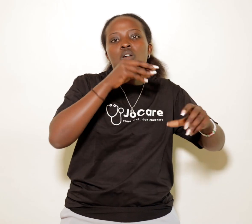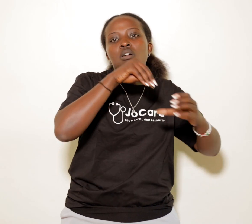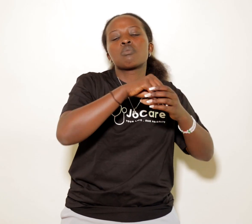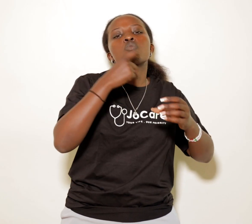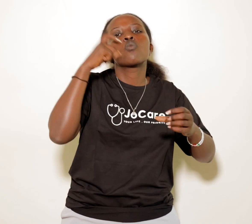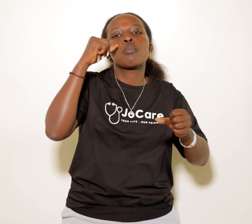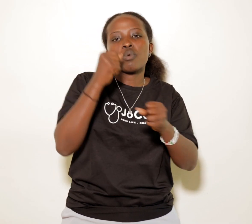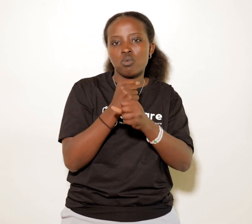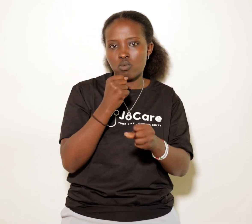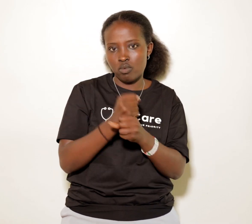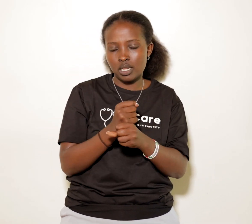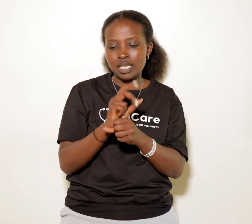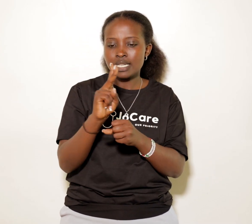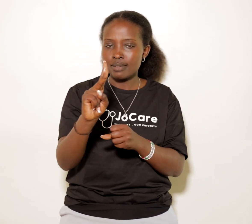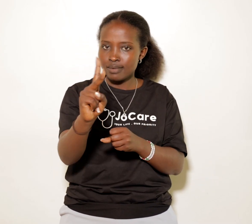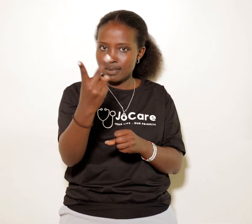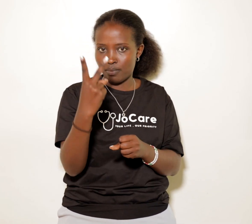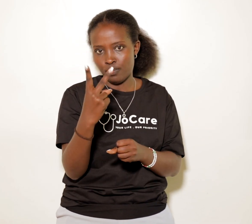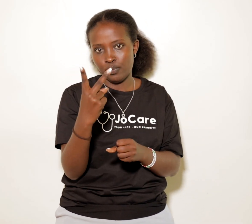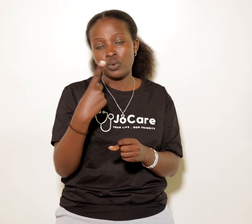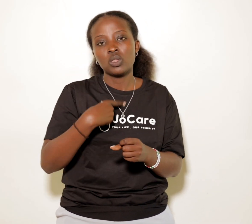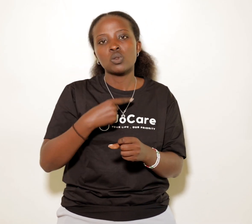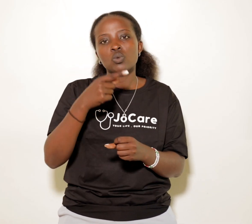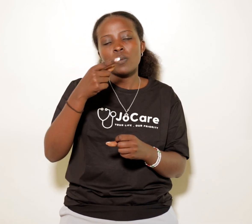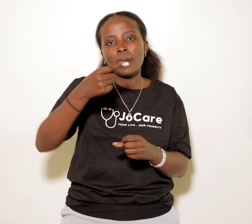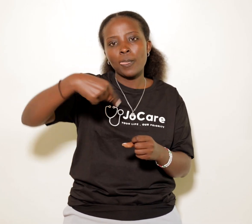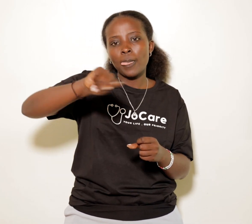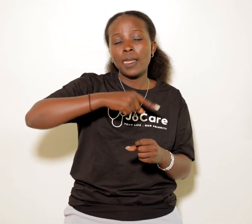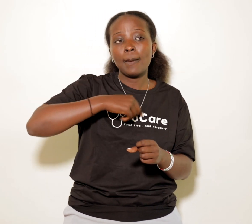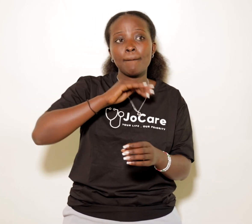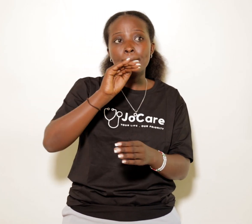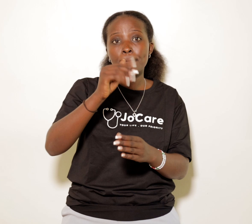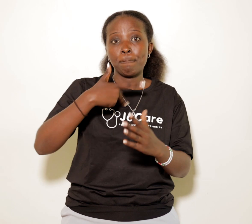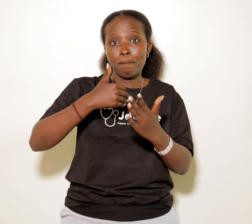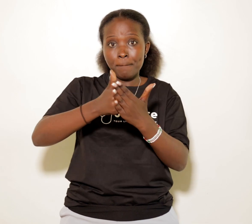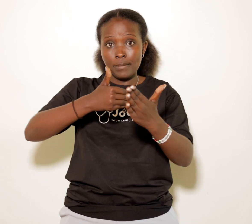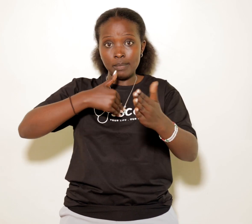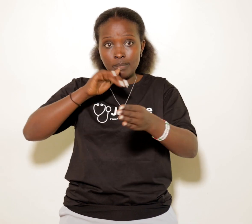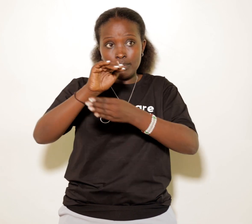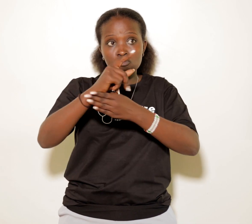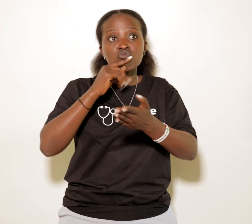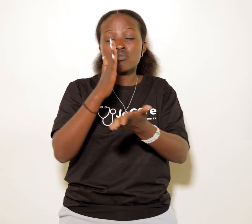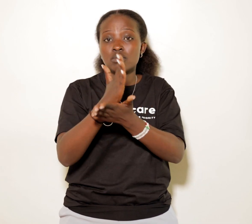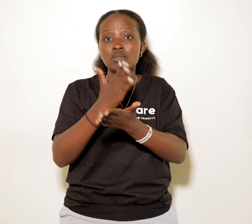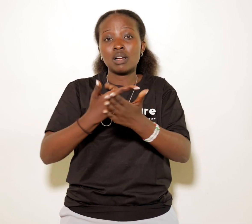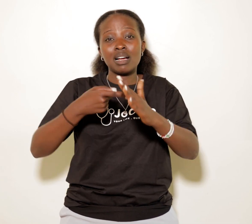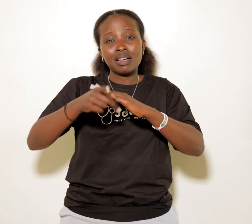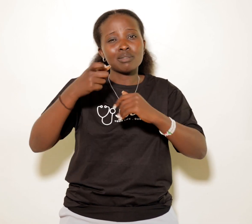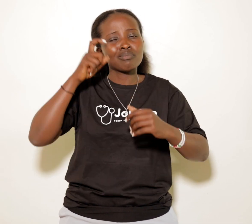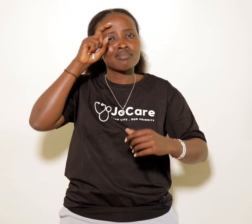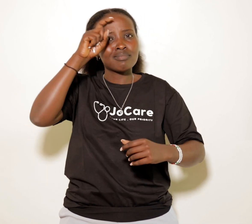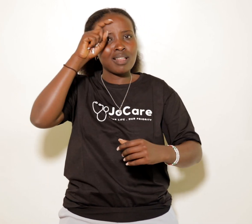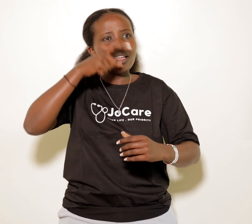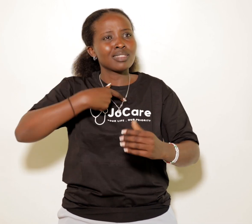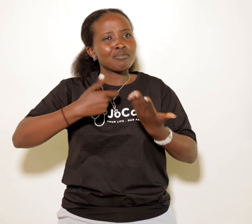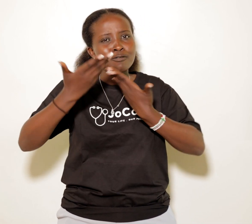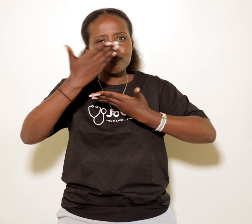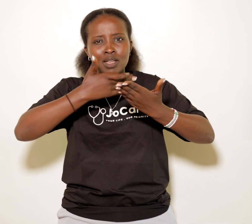do. So, and secondly, we are going to, you first assess the knowledge that he currently has right